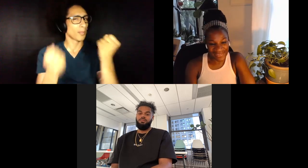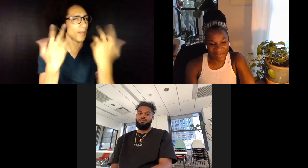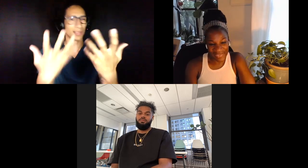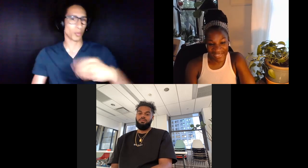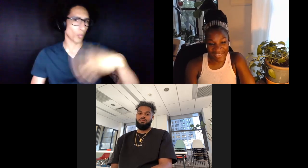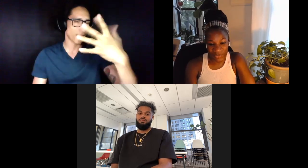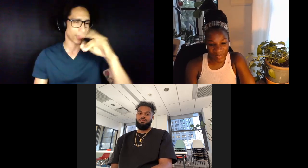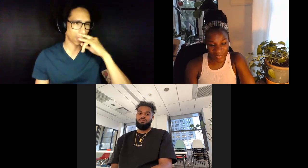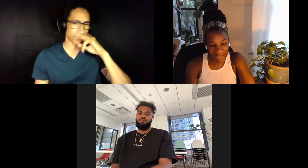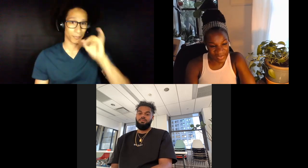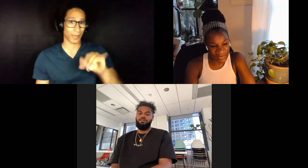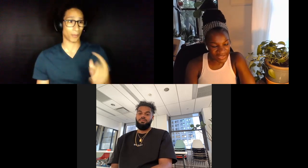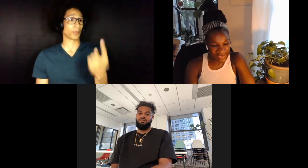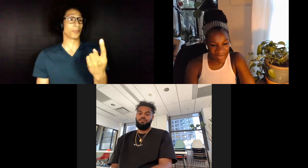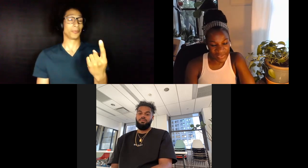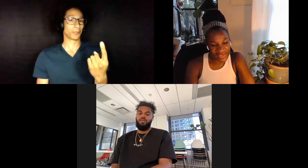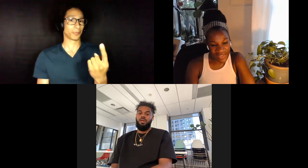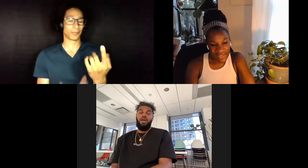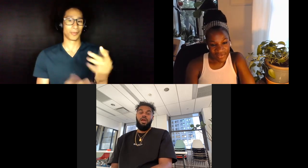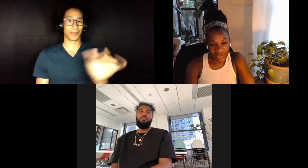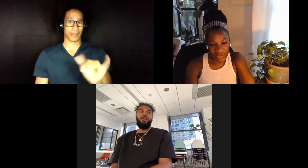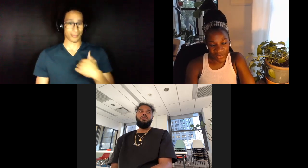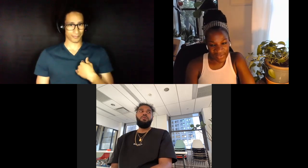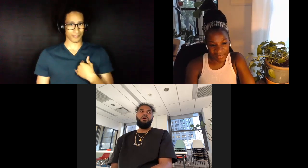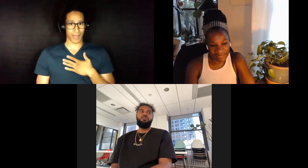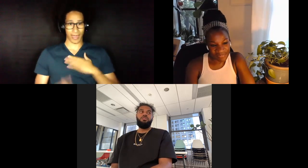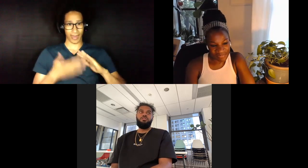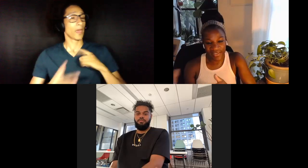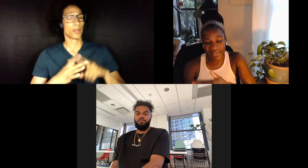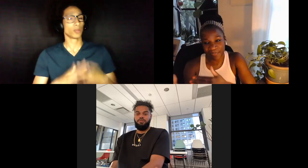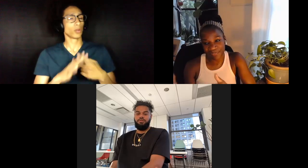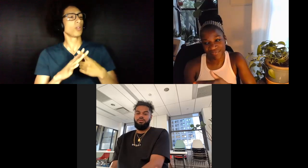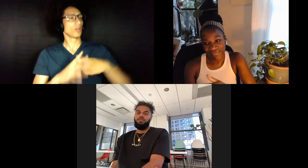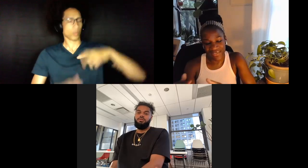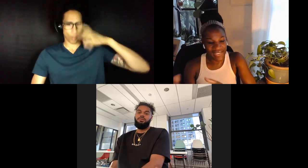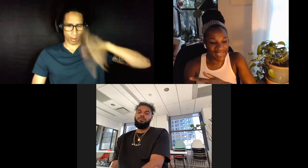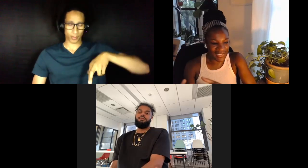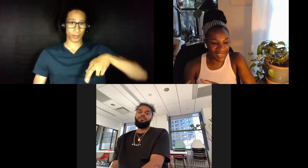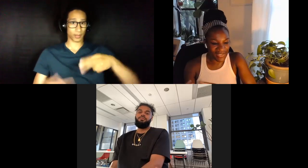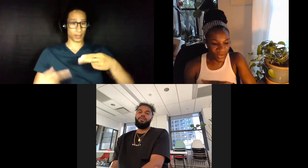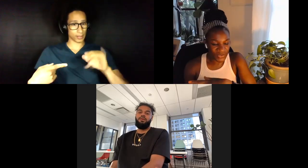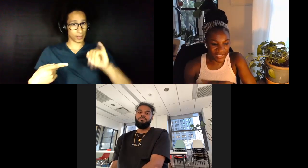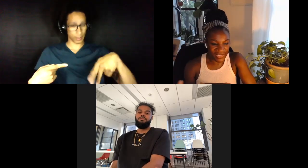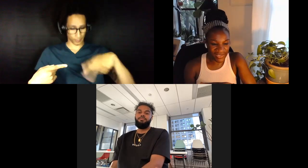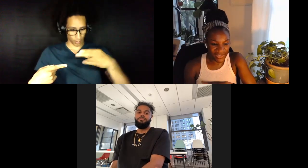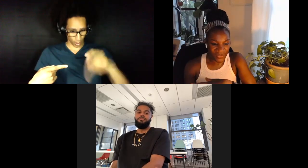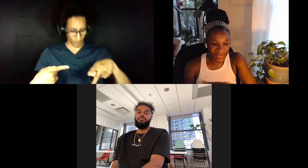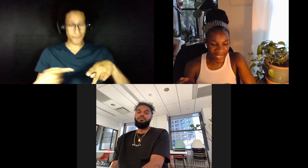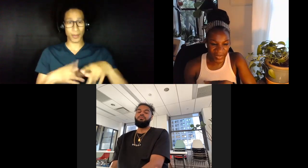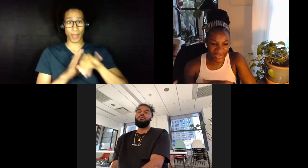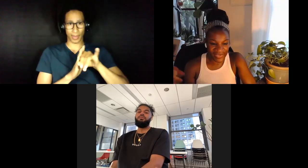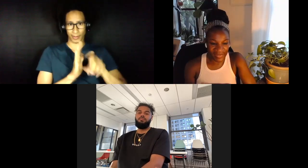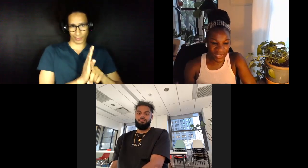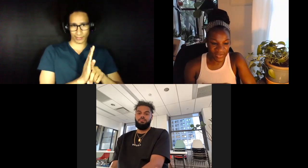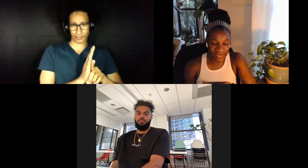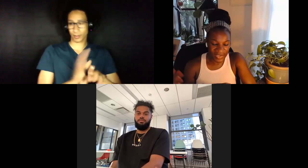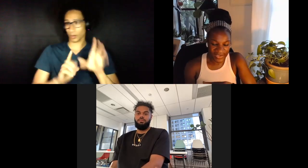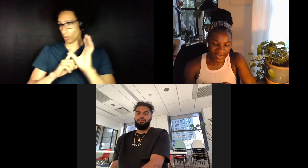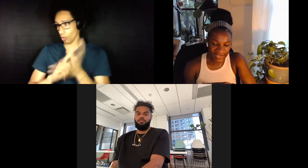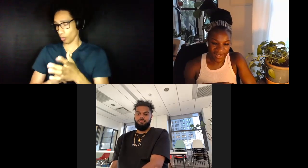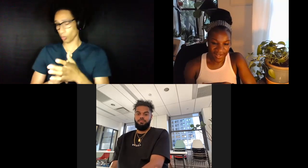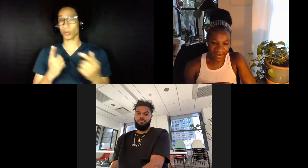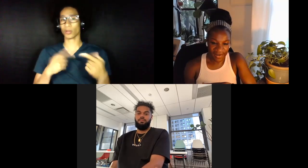it would be, just this real blend and mixing of cultures. So I think it's interesting just how we still, we have that like that